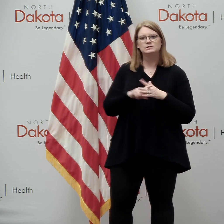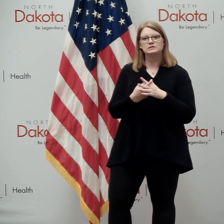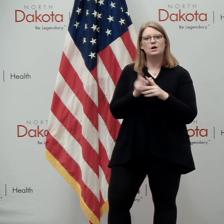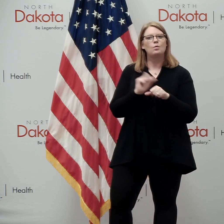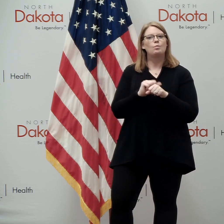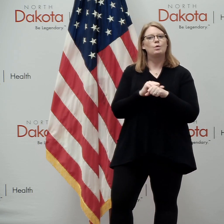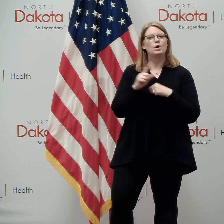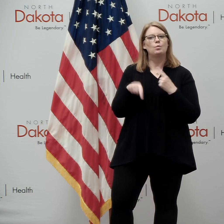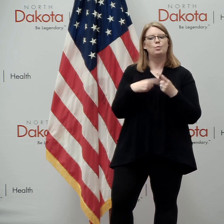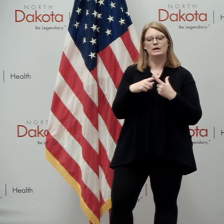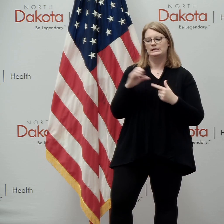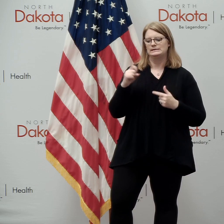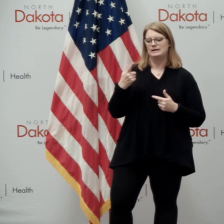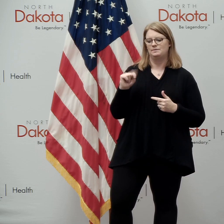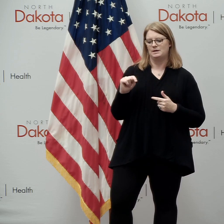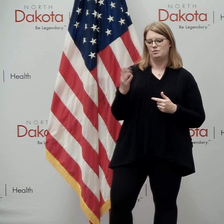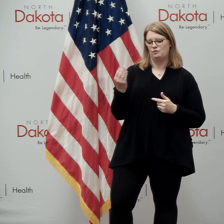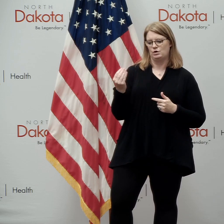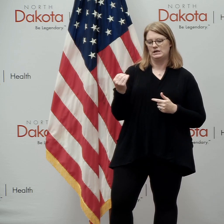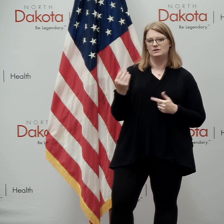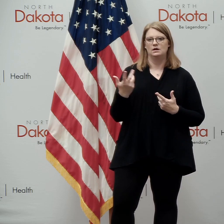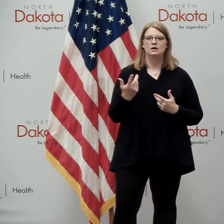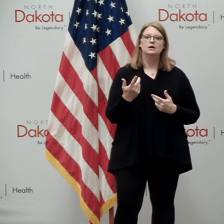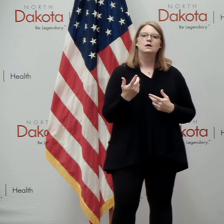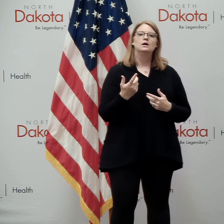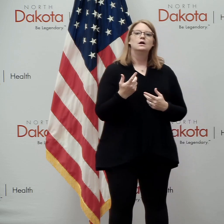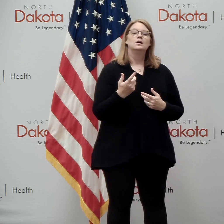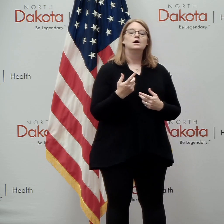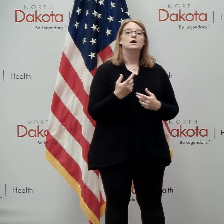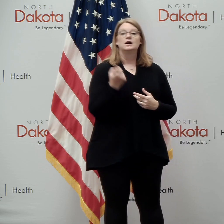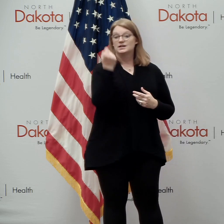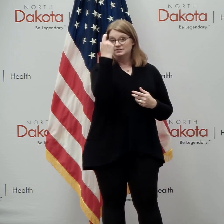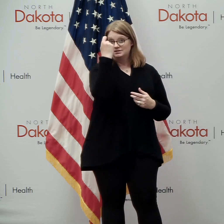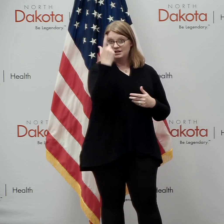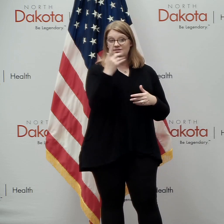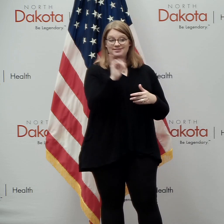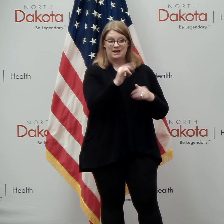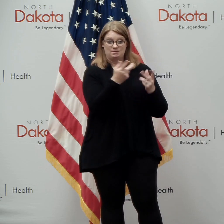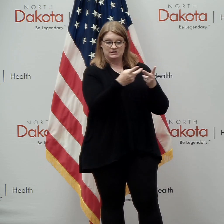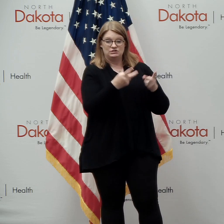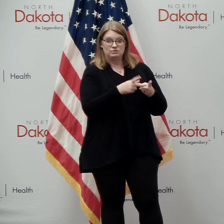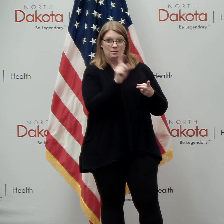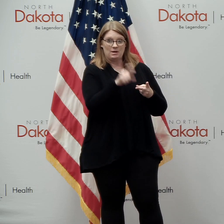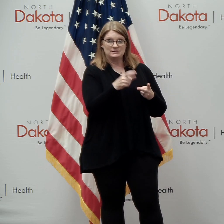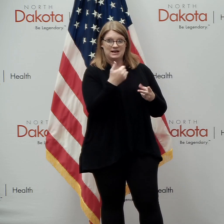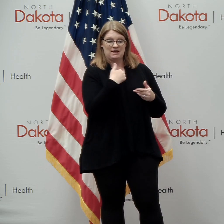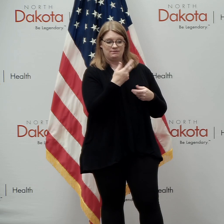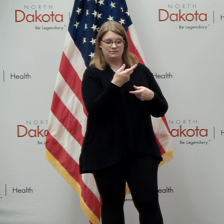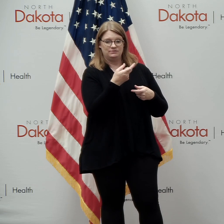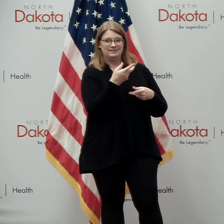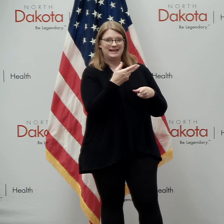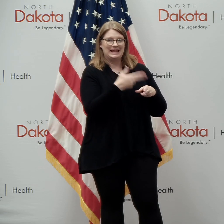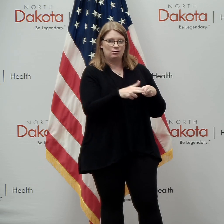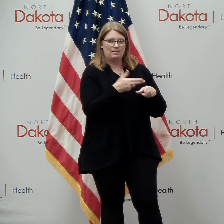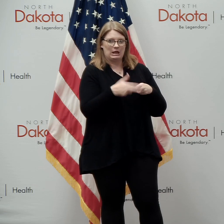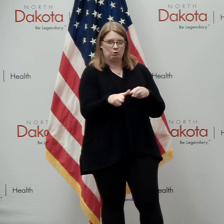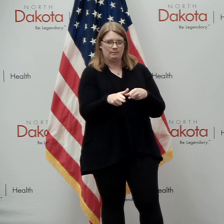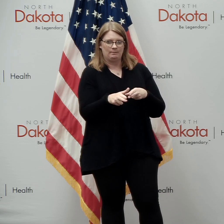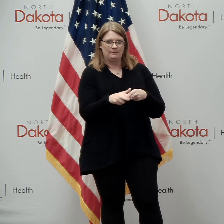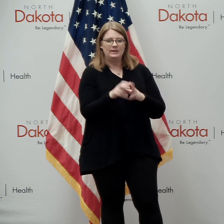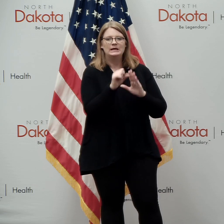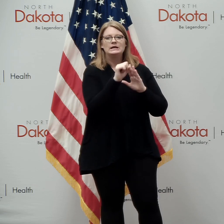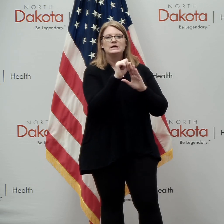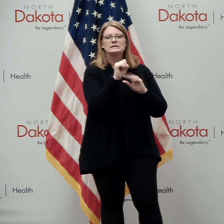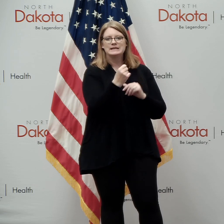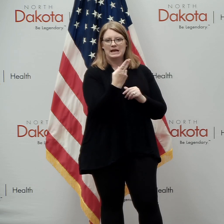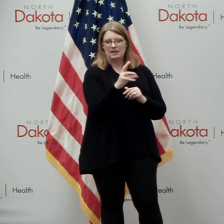September 14th. By law, we need to have the position filled at all times, and so the interim state health officer